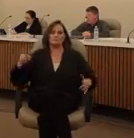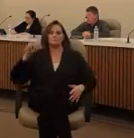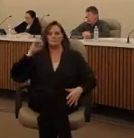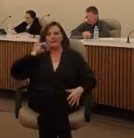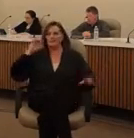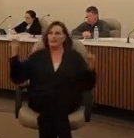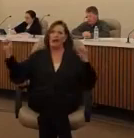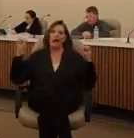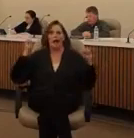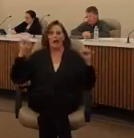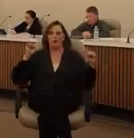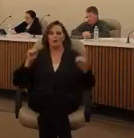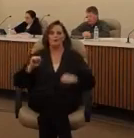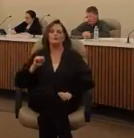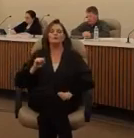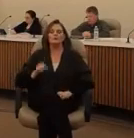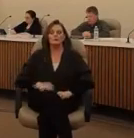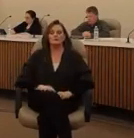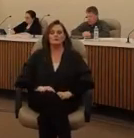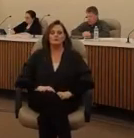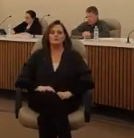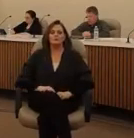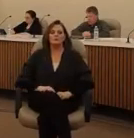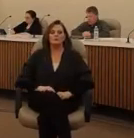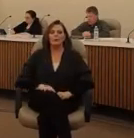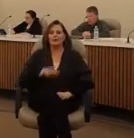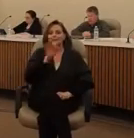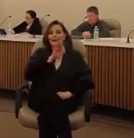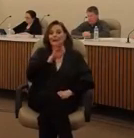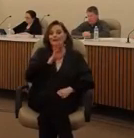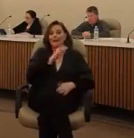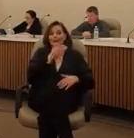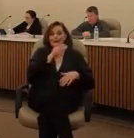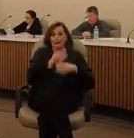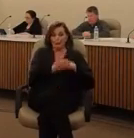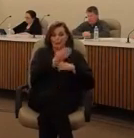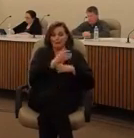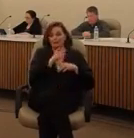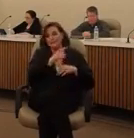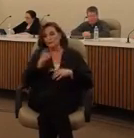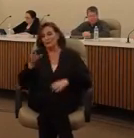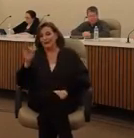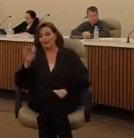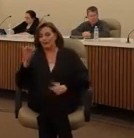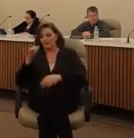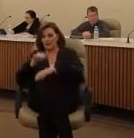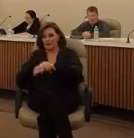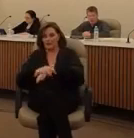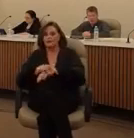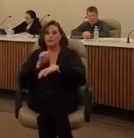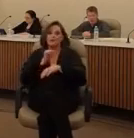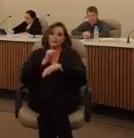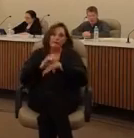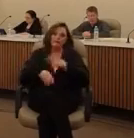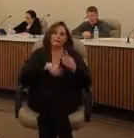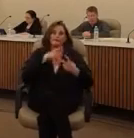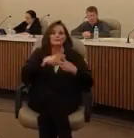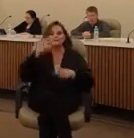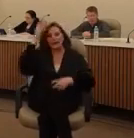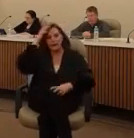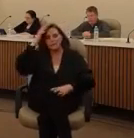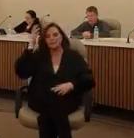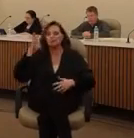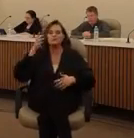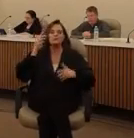loud thing, so Can he read the question? that 9 a.m. to 9 p.m. is for deliveries, garbage,